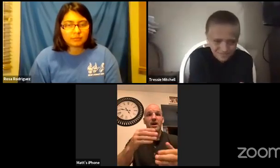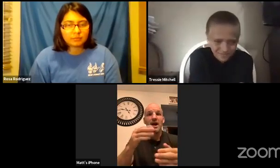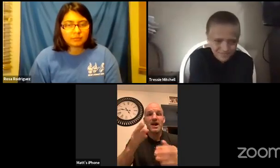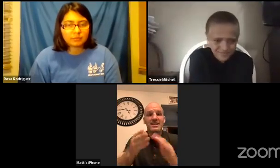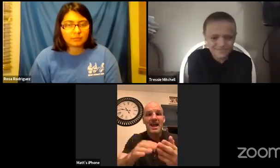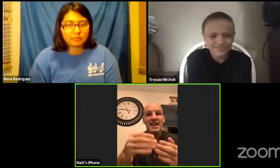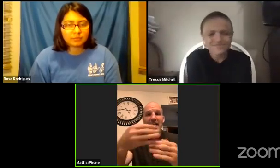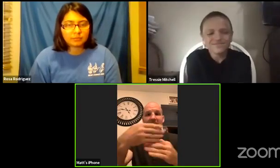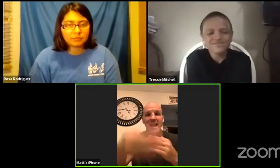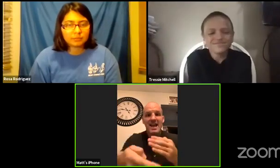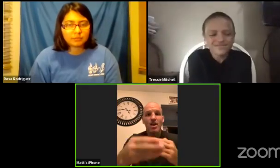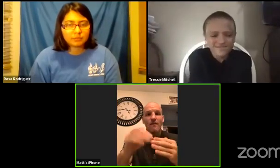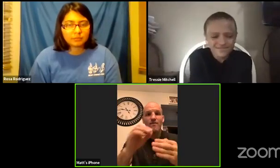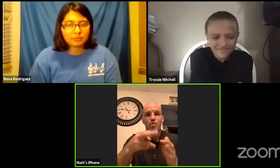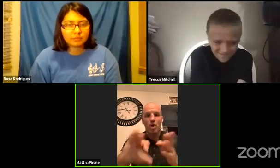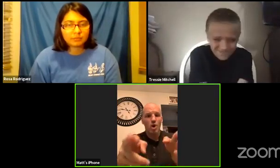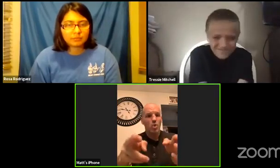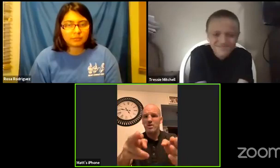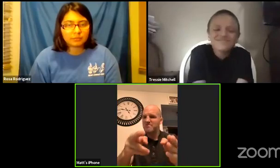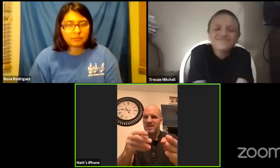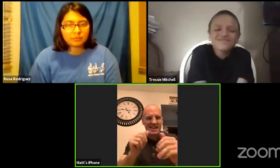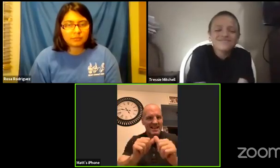hope,